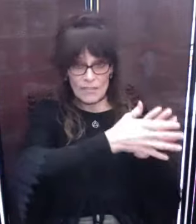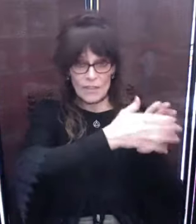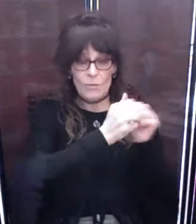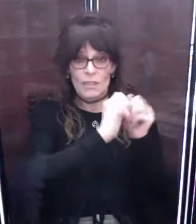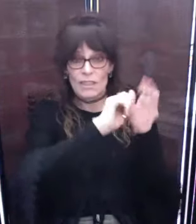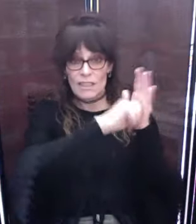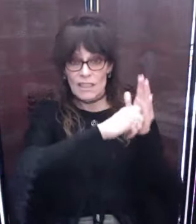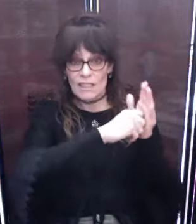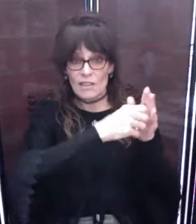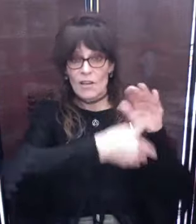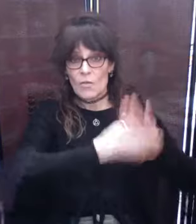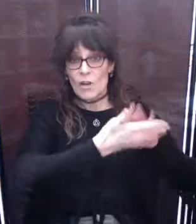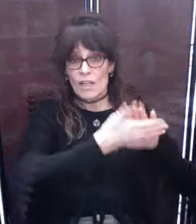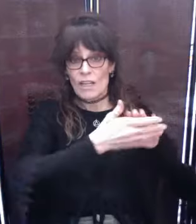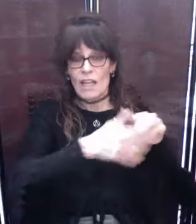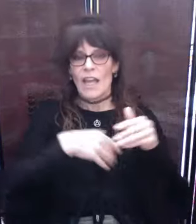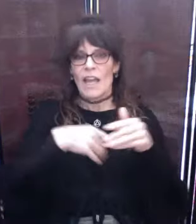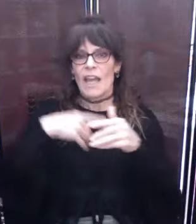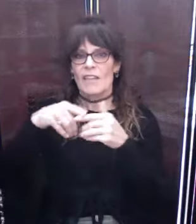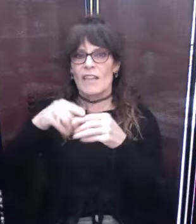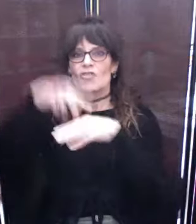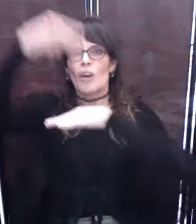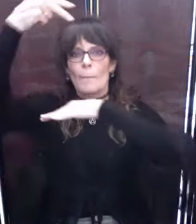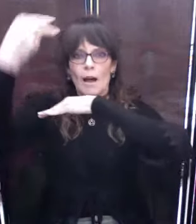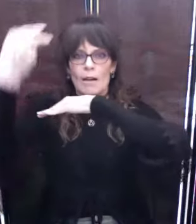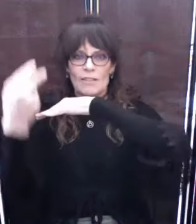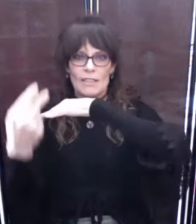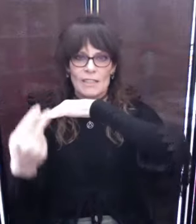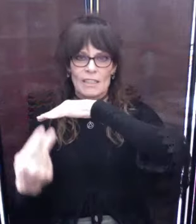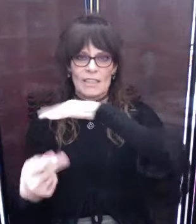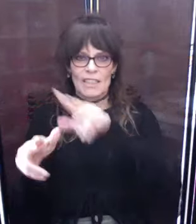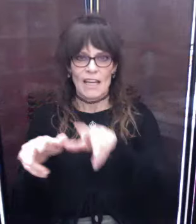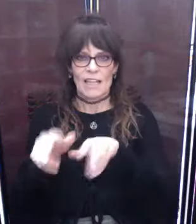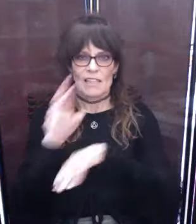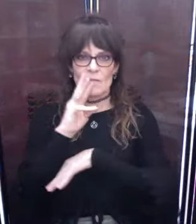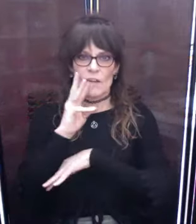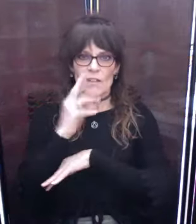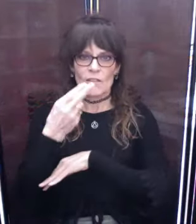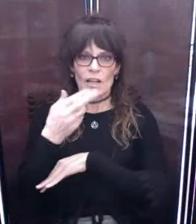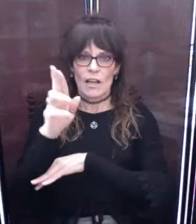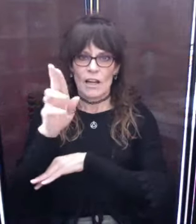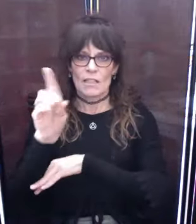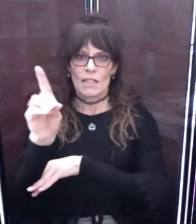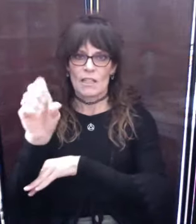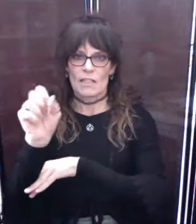and jump off that bridge into the icy waters of the Hudson River in February in upstate New York.